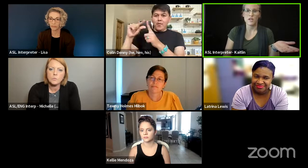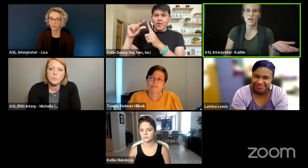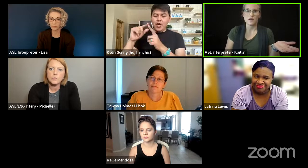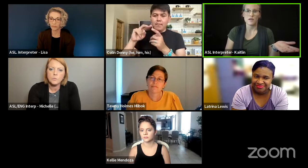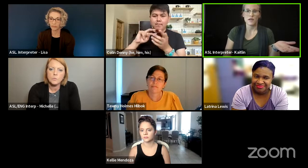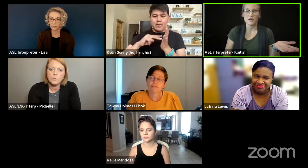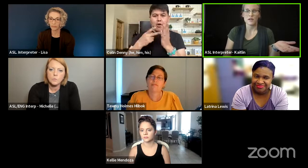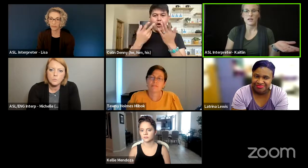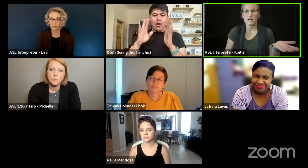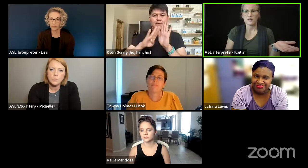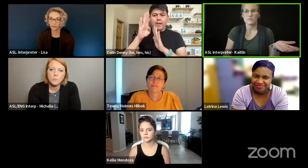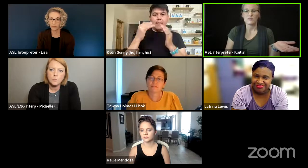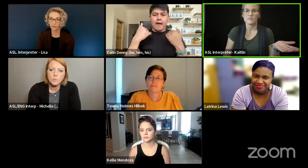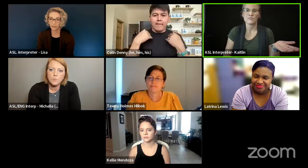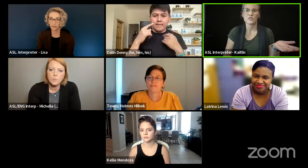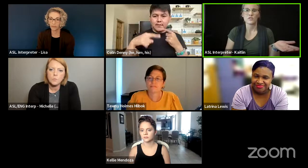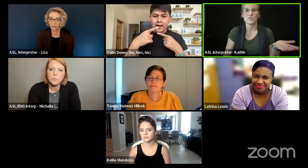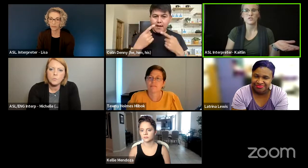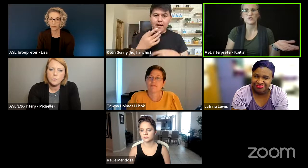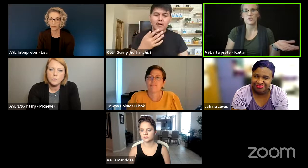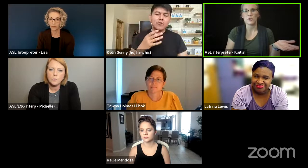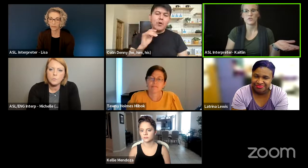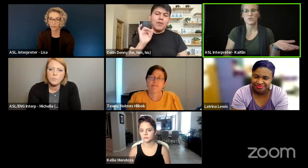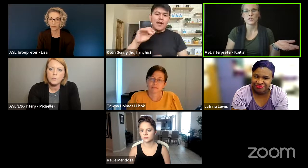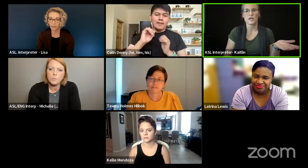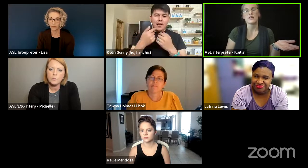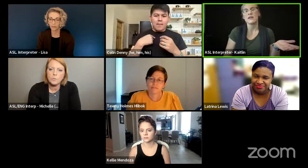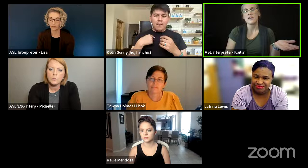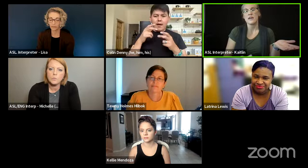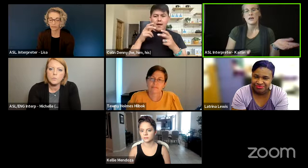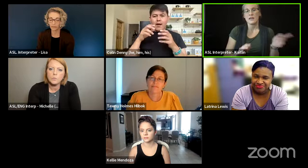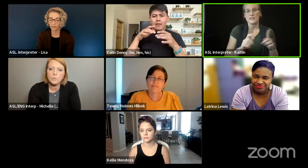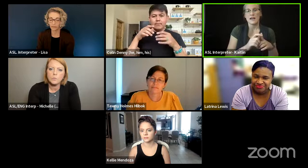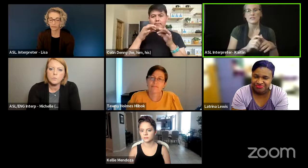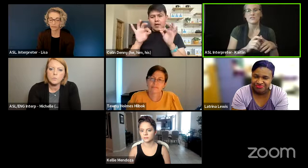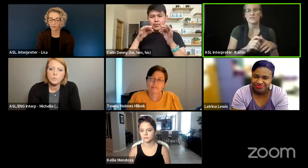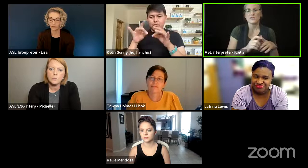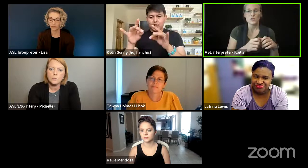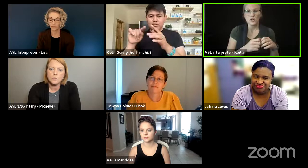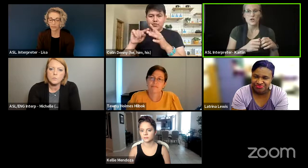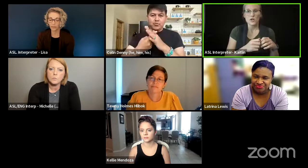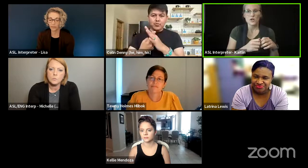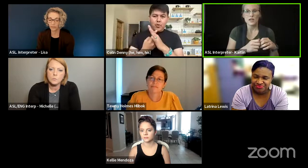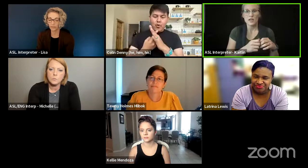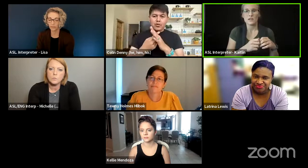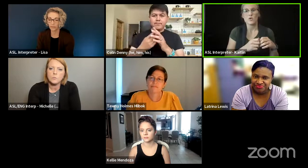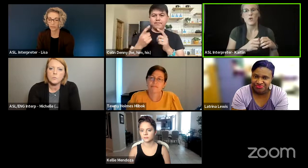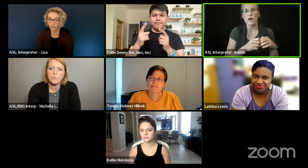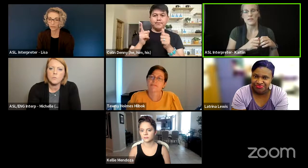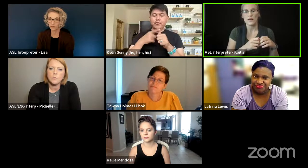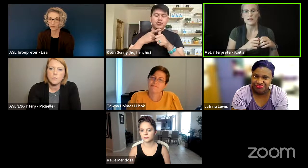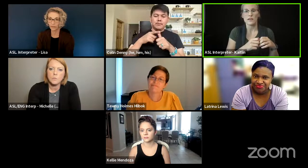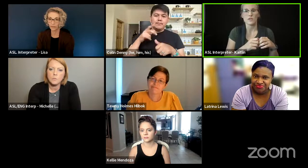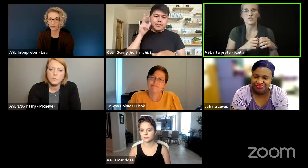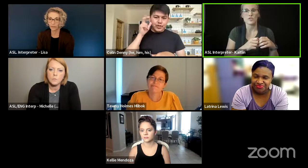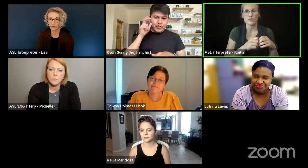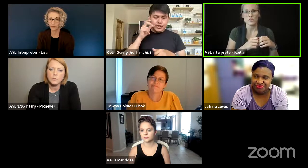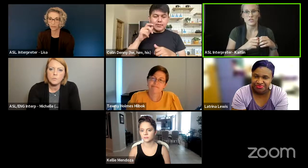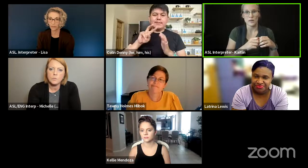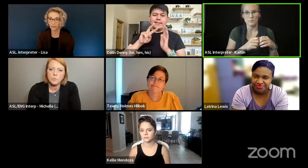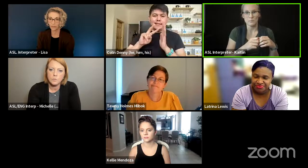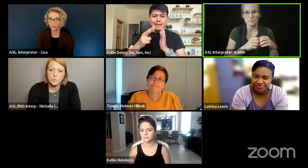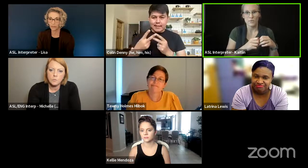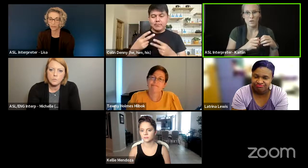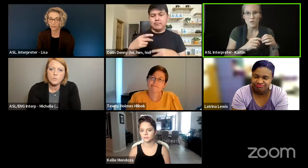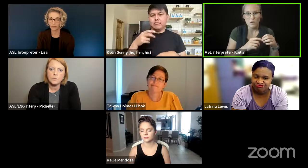learner, that kind of starts usually with learning signs for each word and acquiring that language